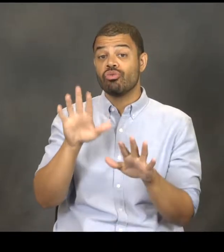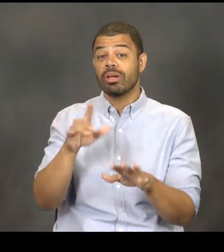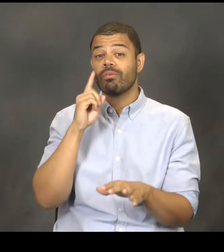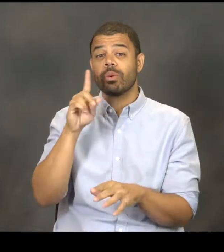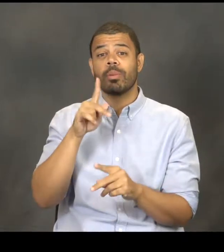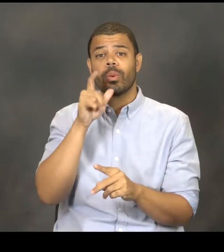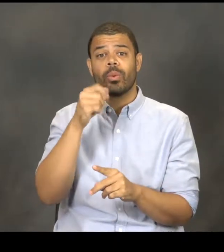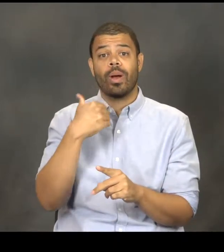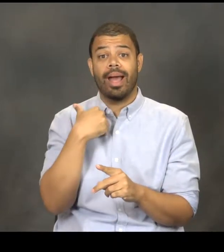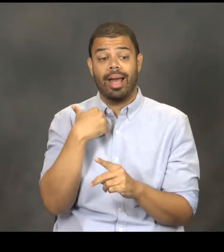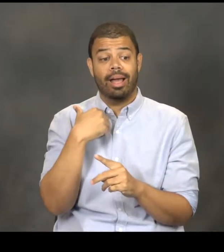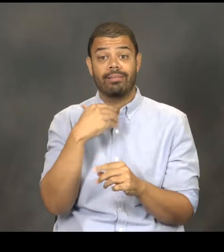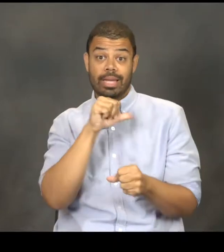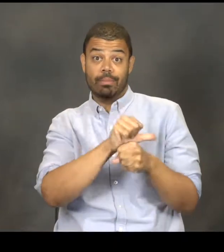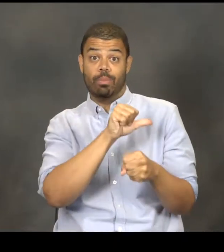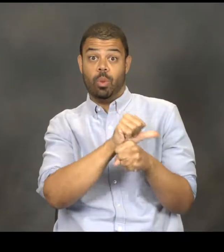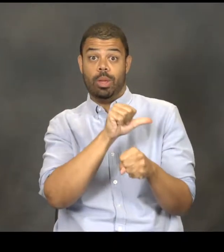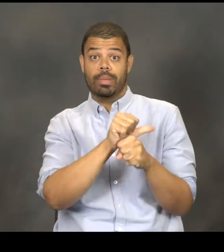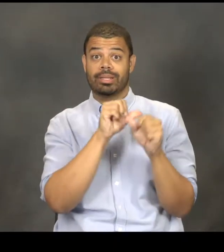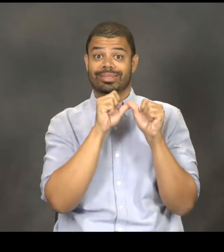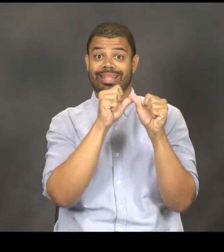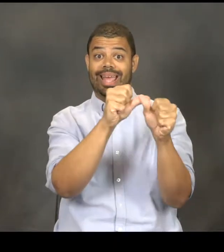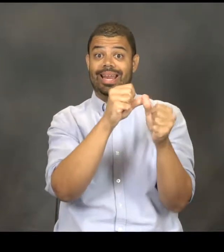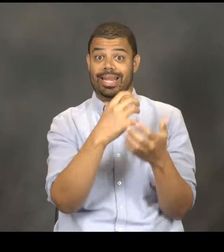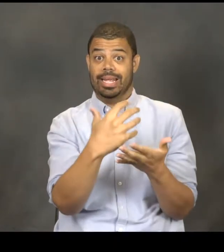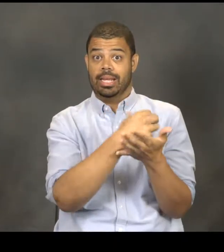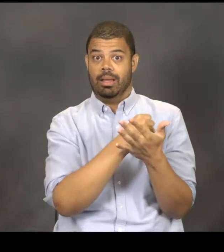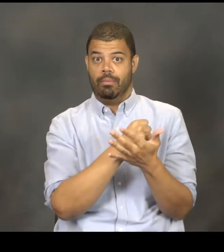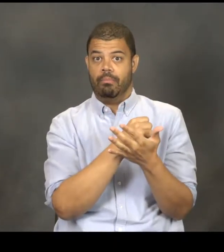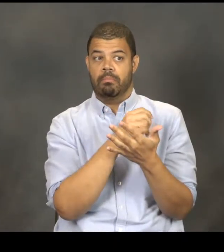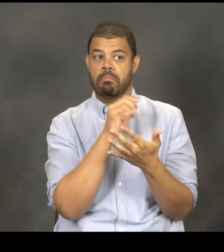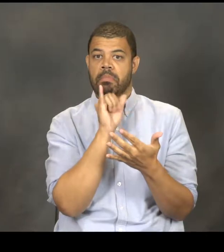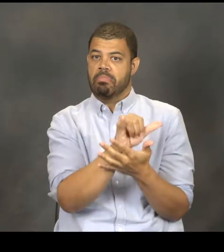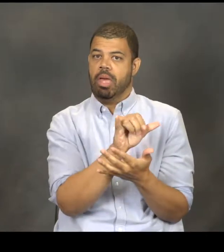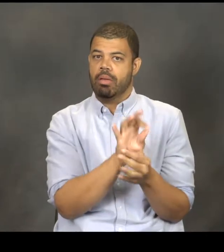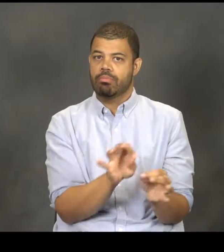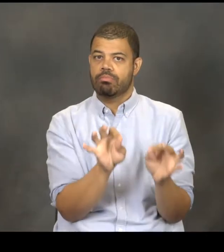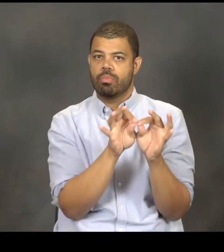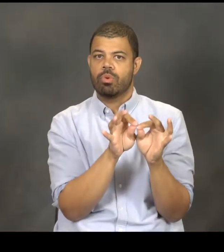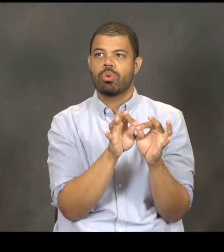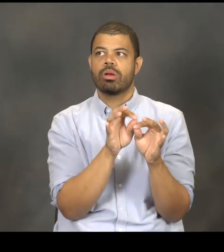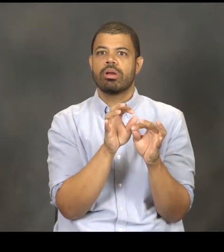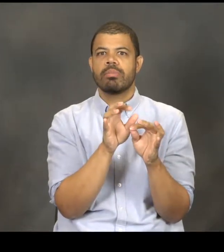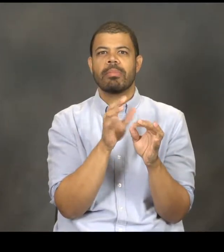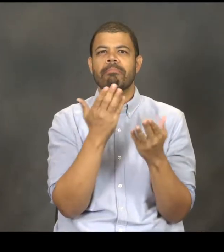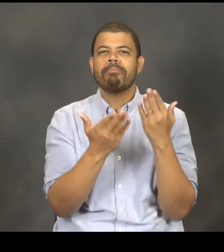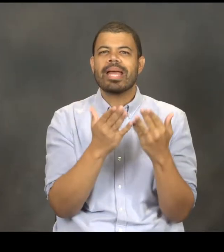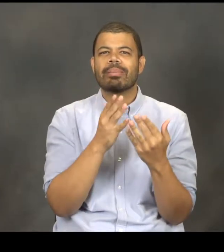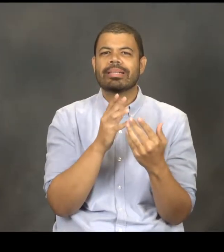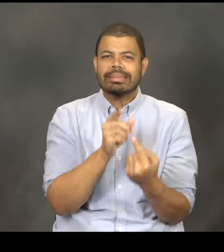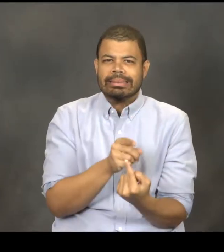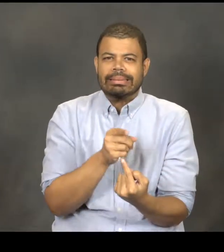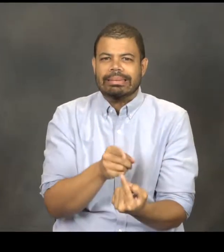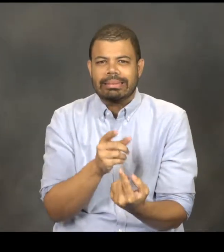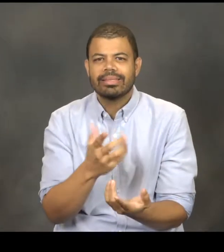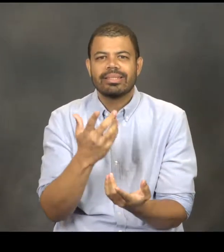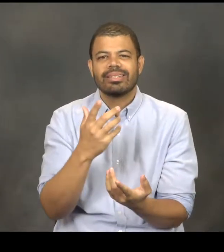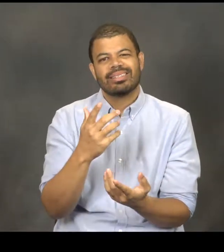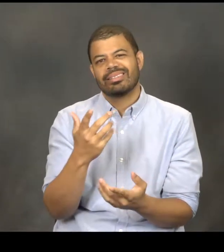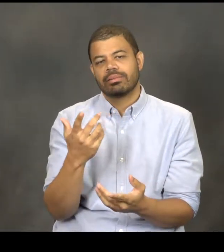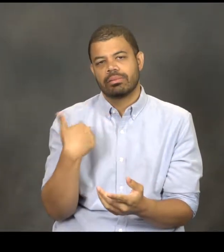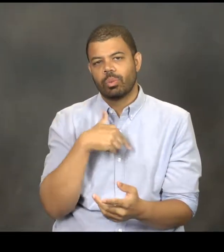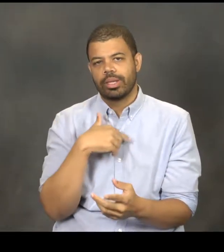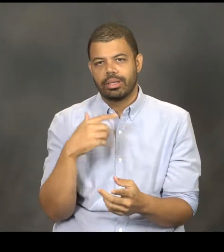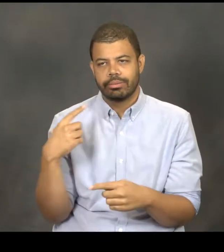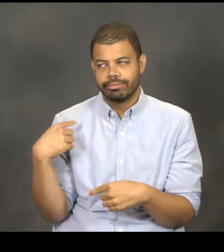steady income from employment, sometimes that can be a big factor. But had some struggles, right? We were all 18. We all got those